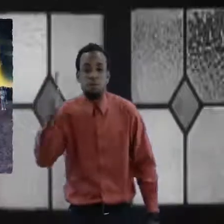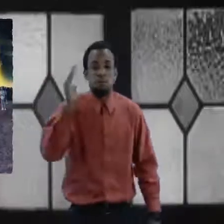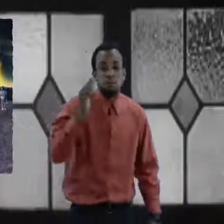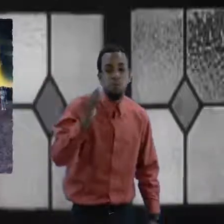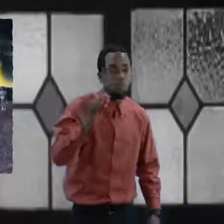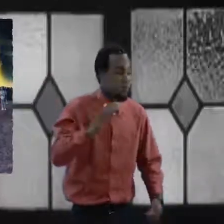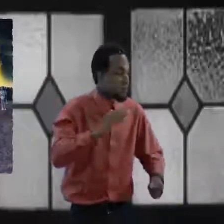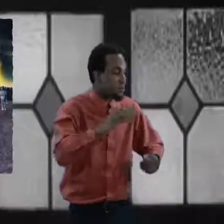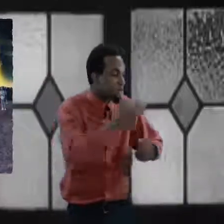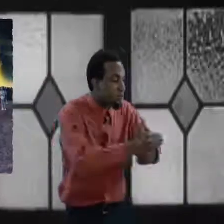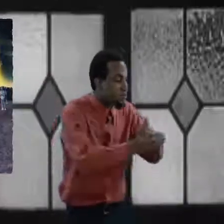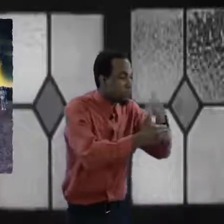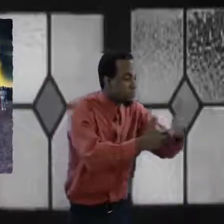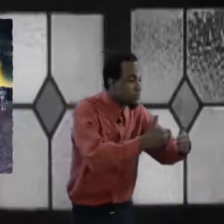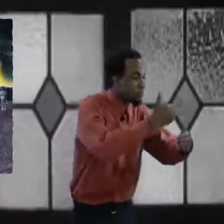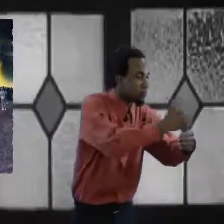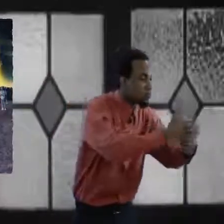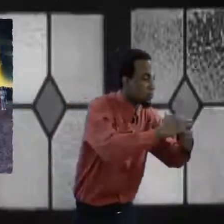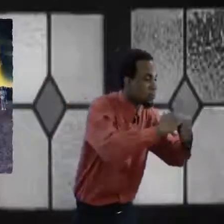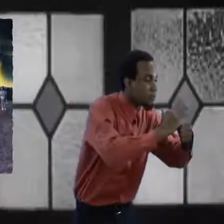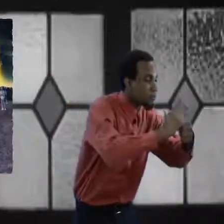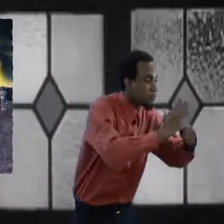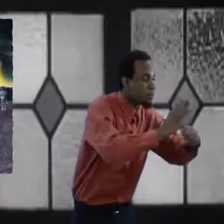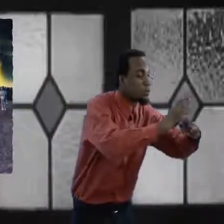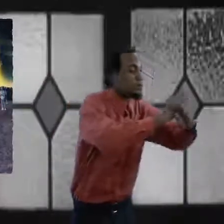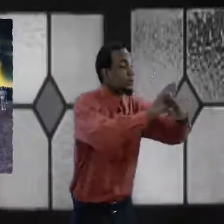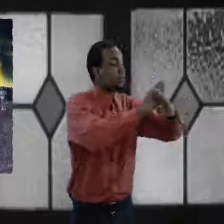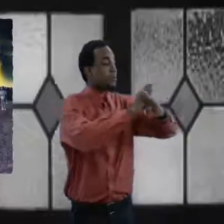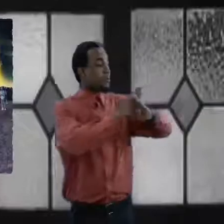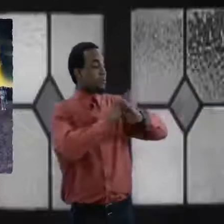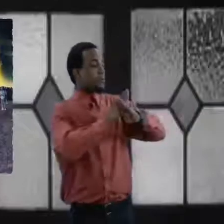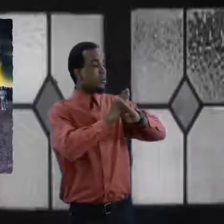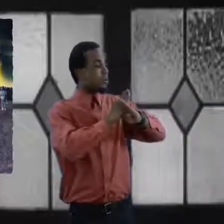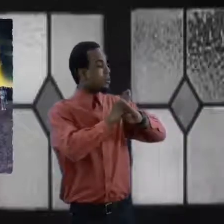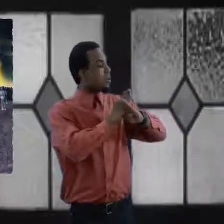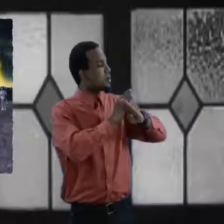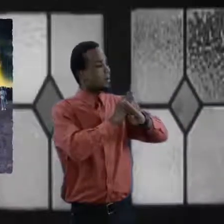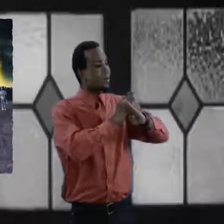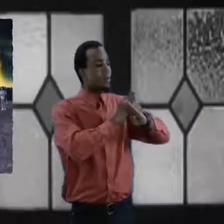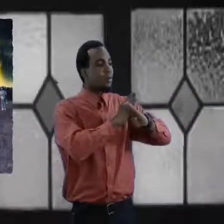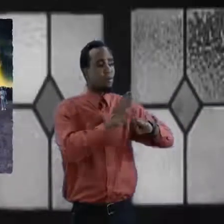Remember, if I am stopped, this movement will not be stopped because God is with this movement.